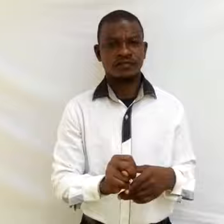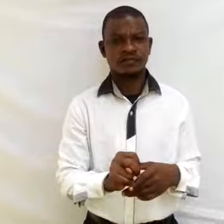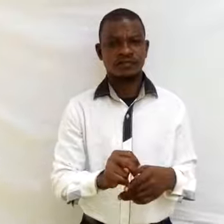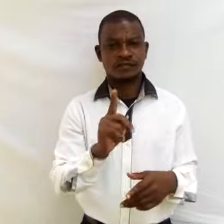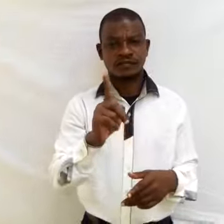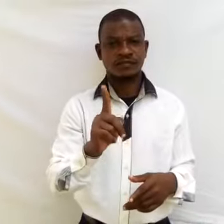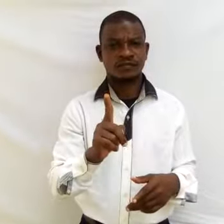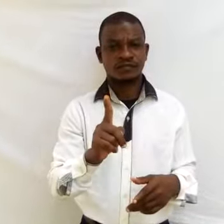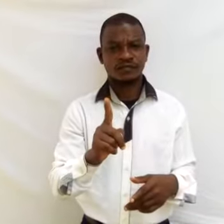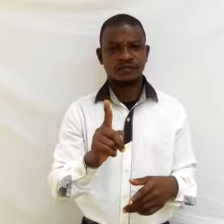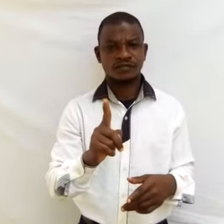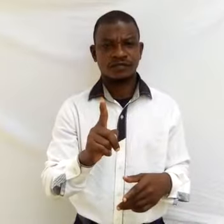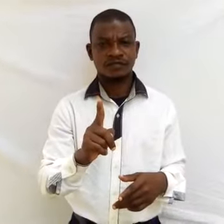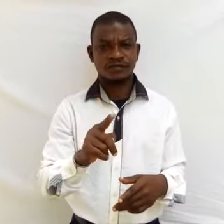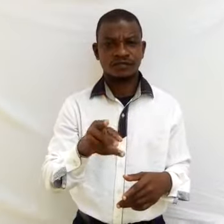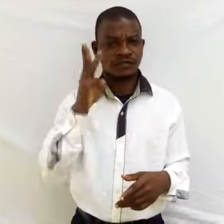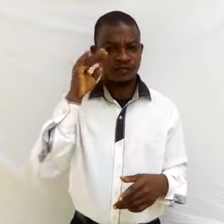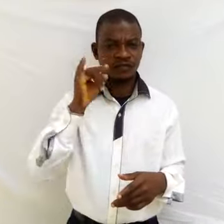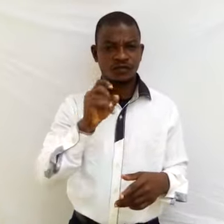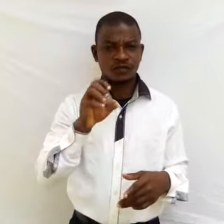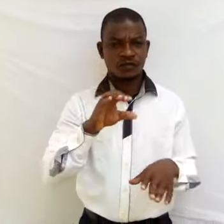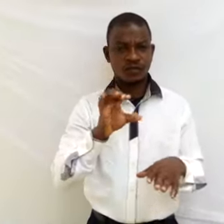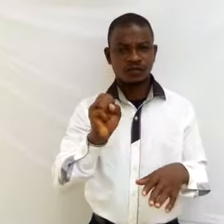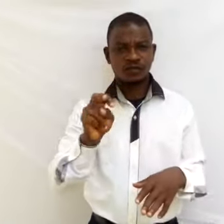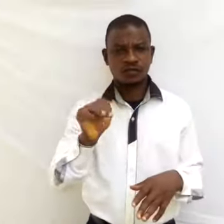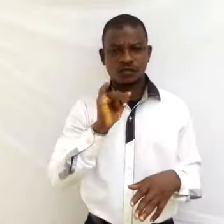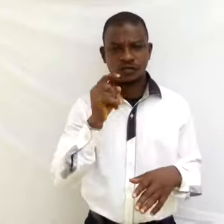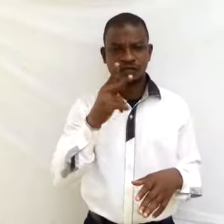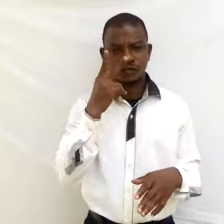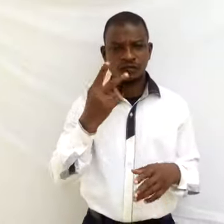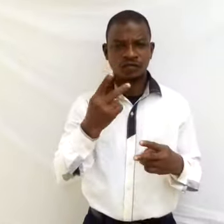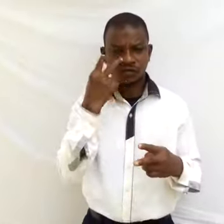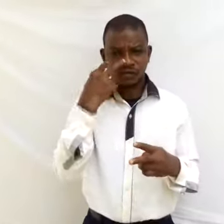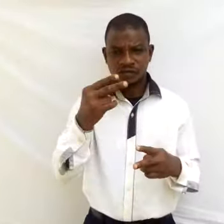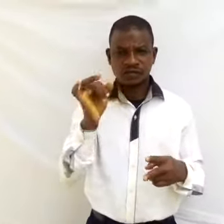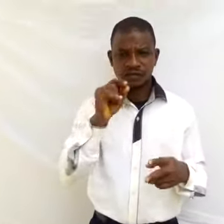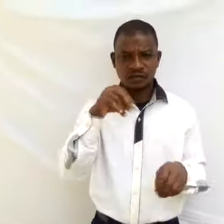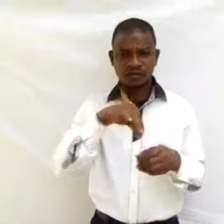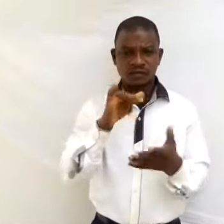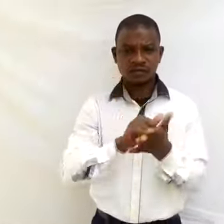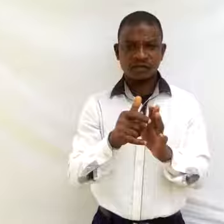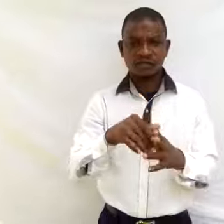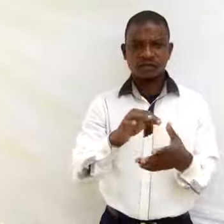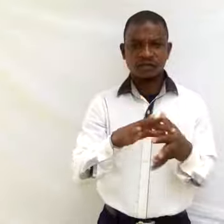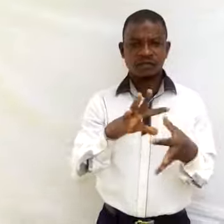1. Was condensation visible in that analogy?